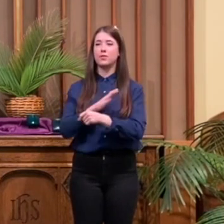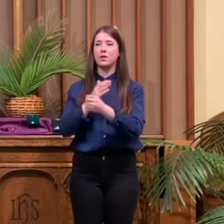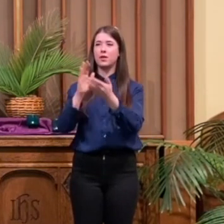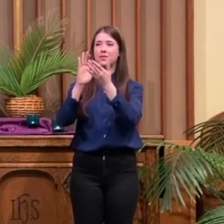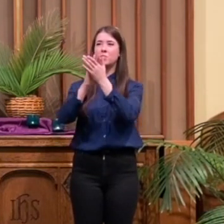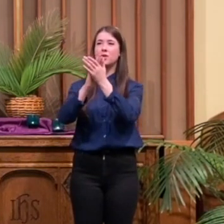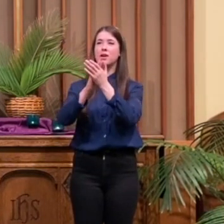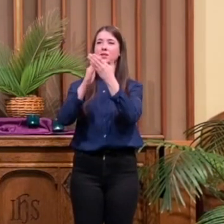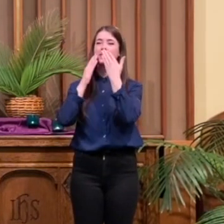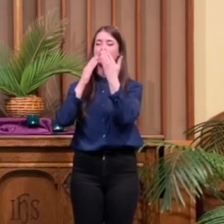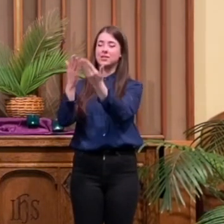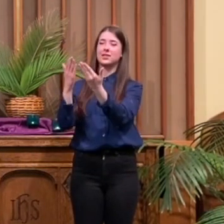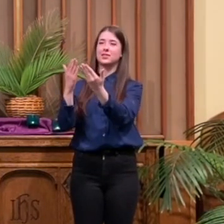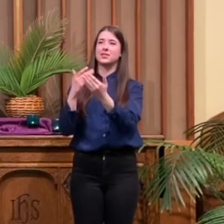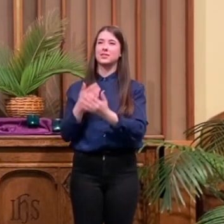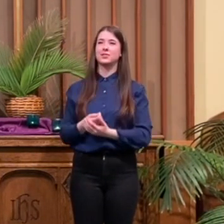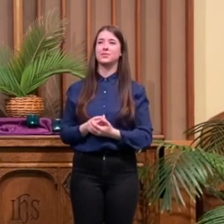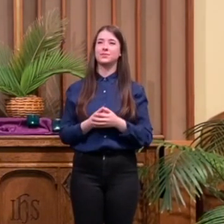praise and thanksgiving.